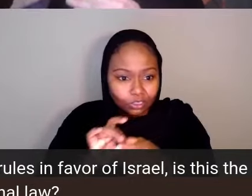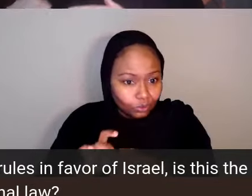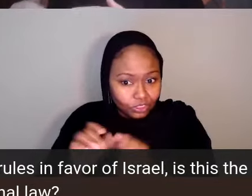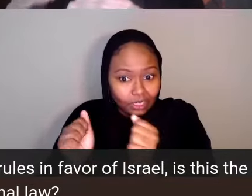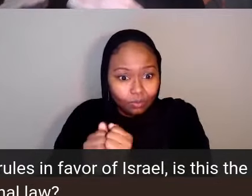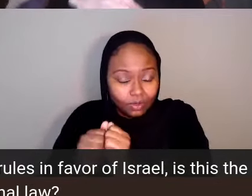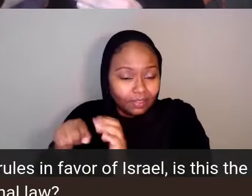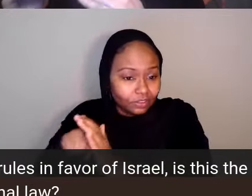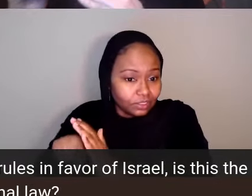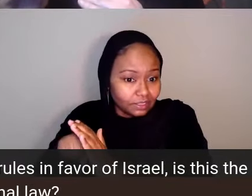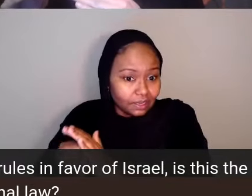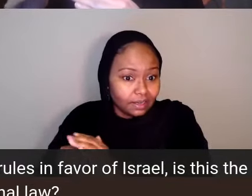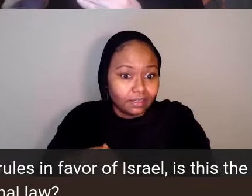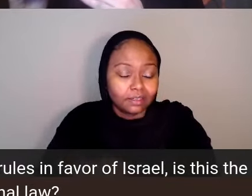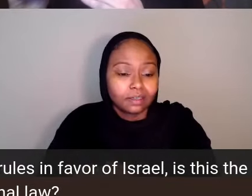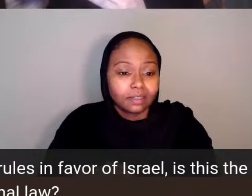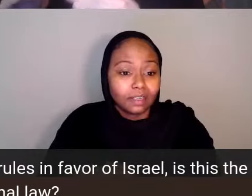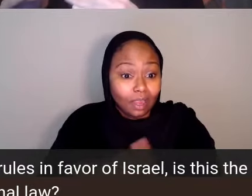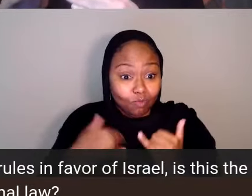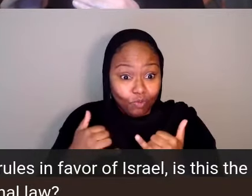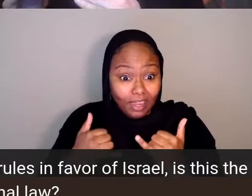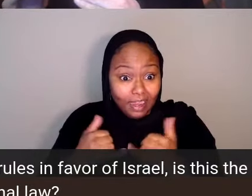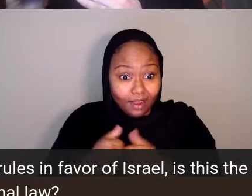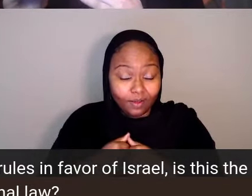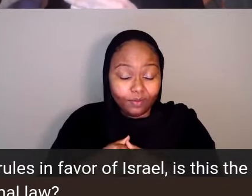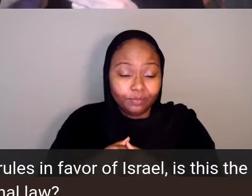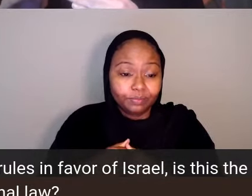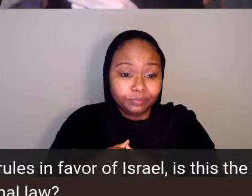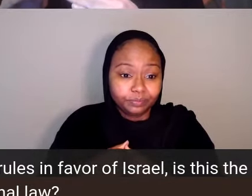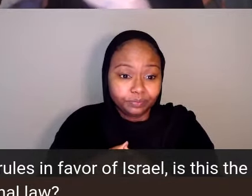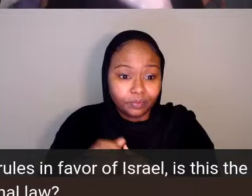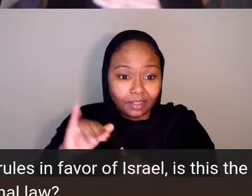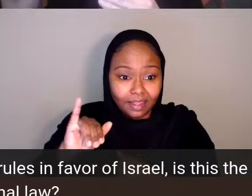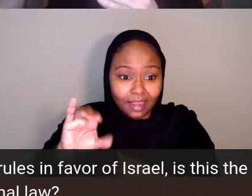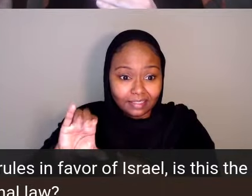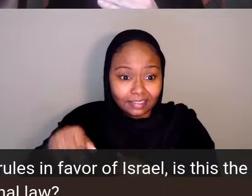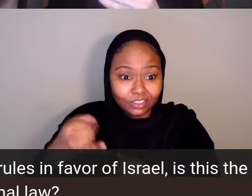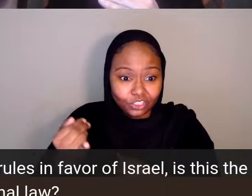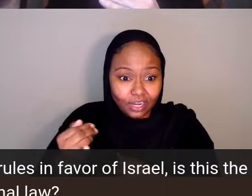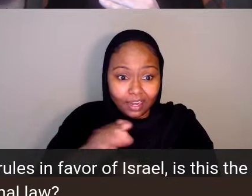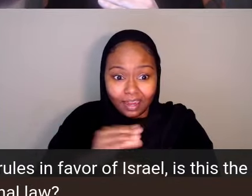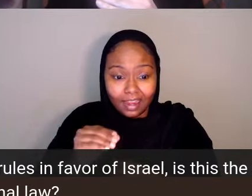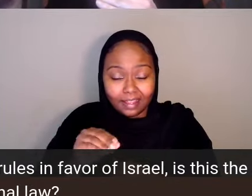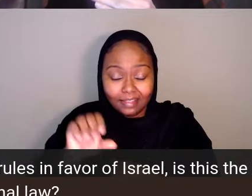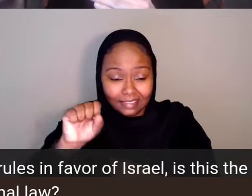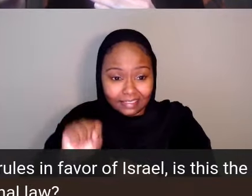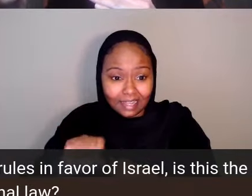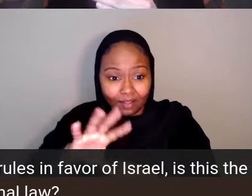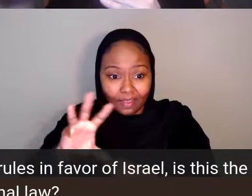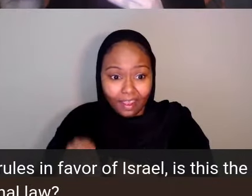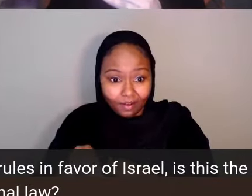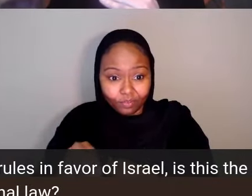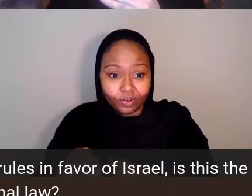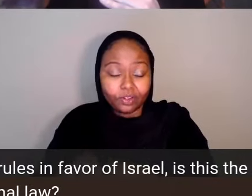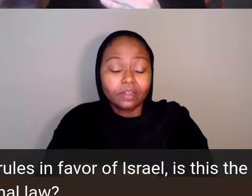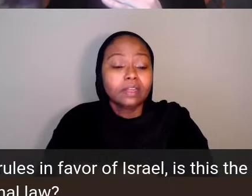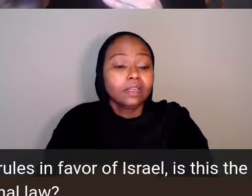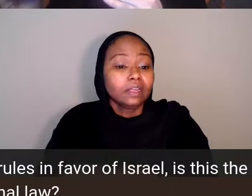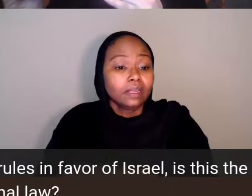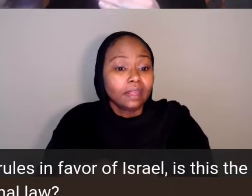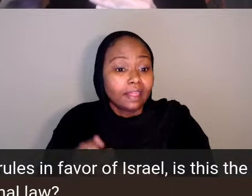this juncture where we are at the ICJ in the South Africa v. Israel case, what